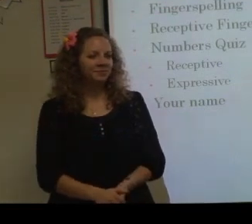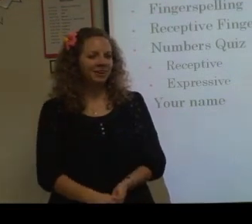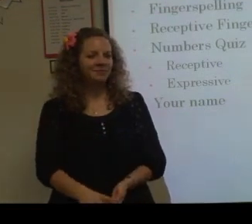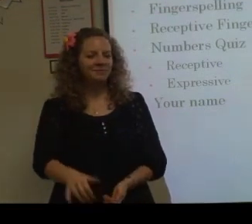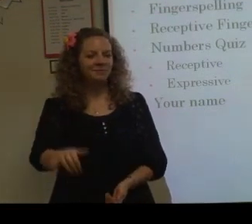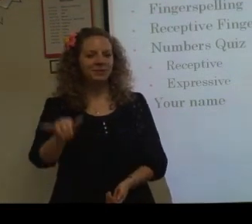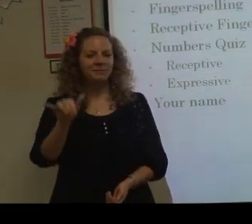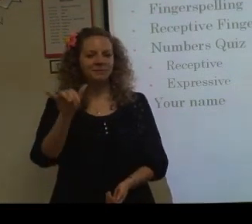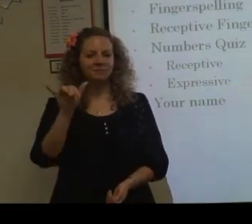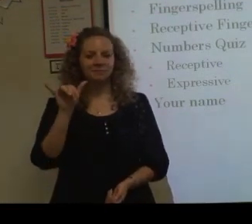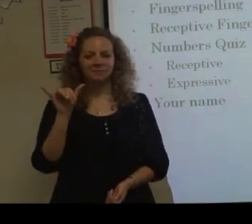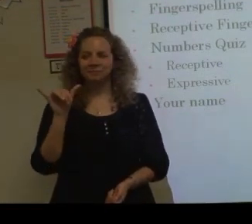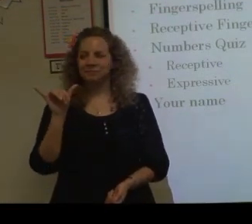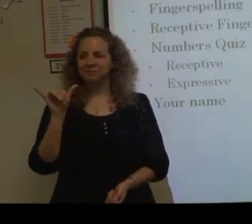Okay, one more time.